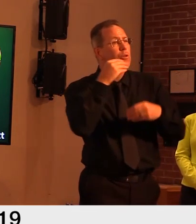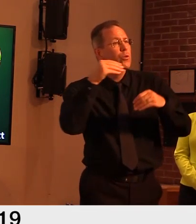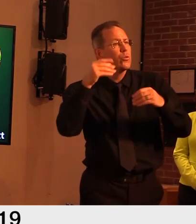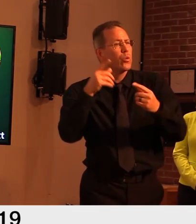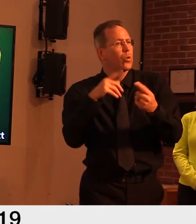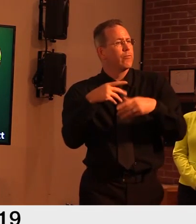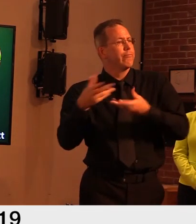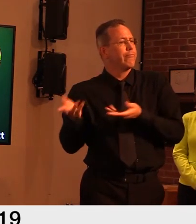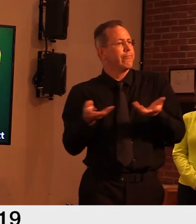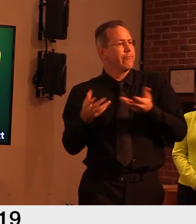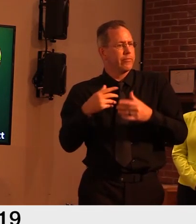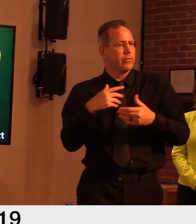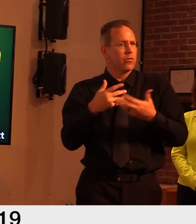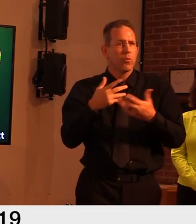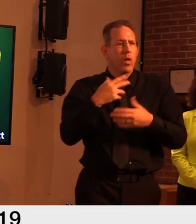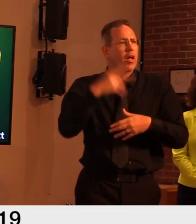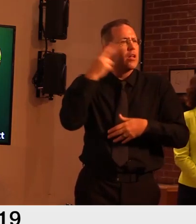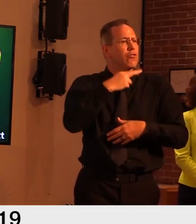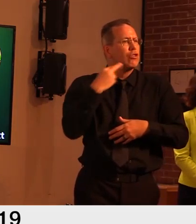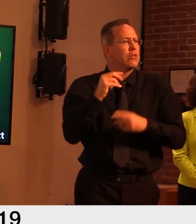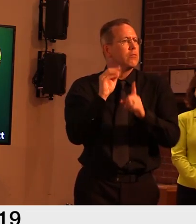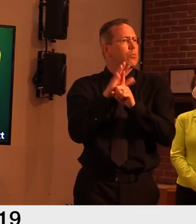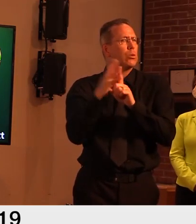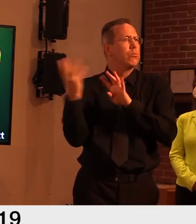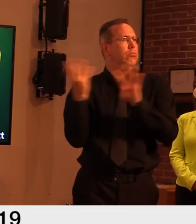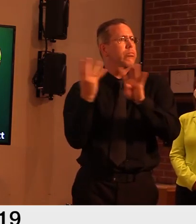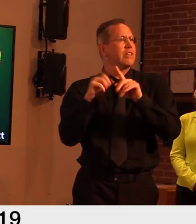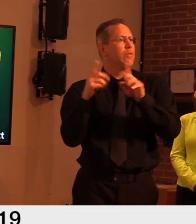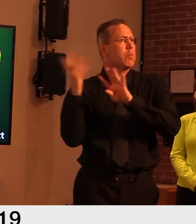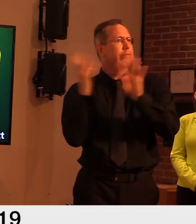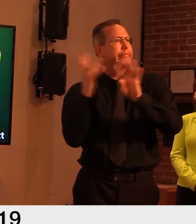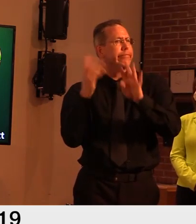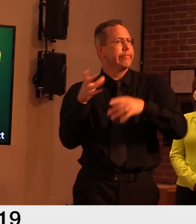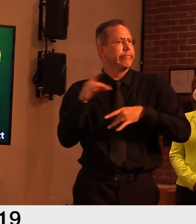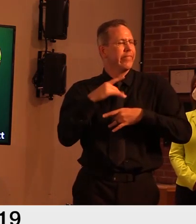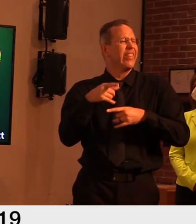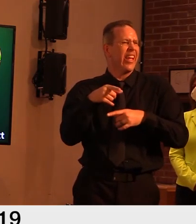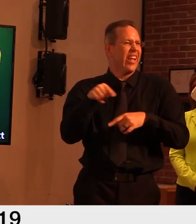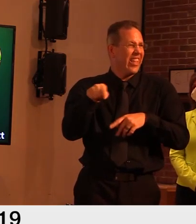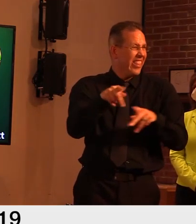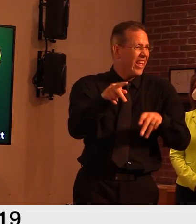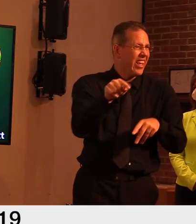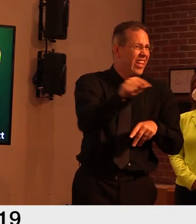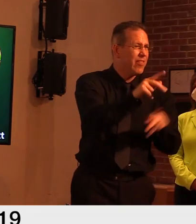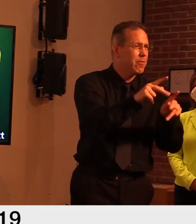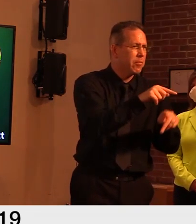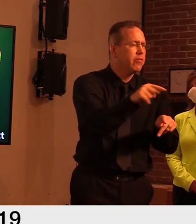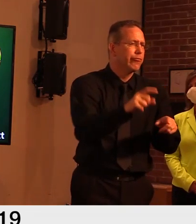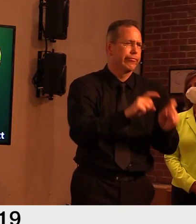high contact with the population, whether they be a healthcare worker, whether they be